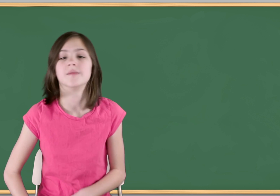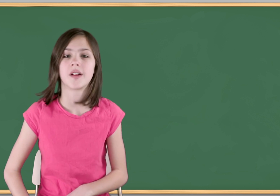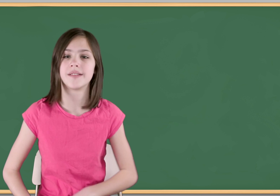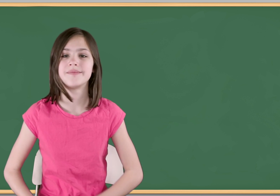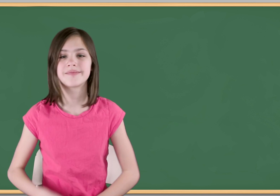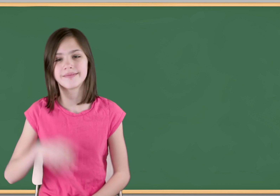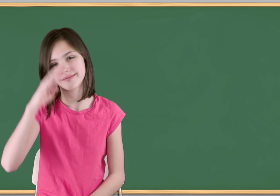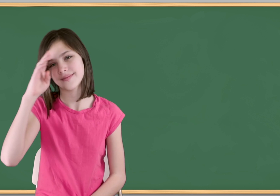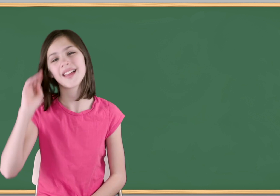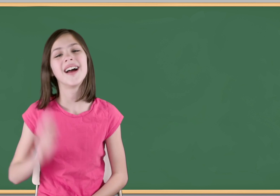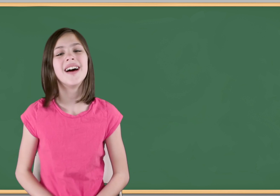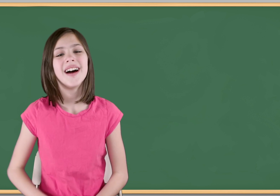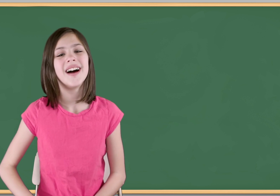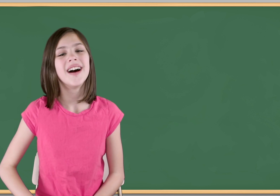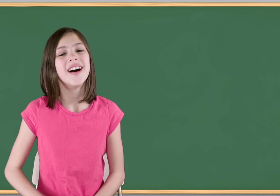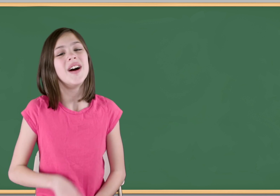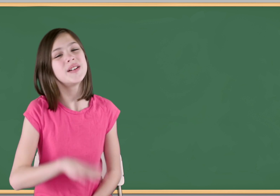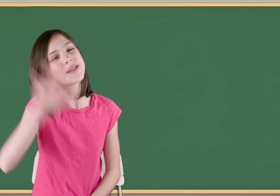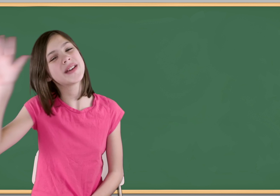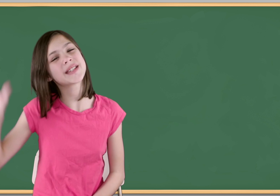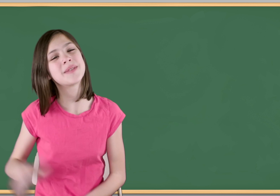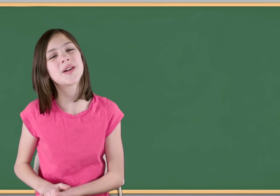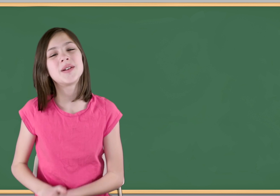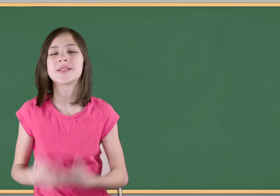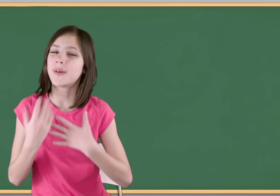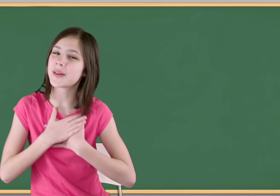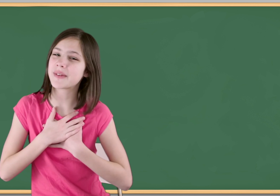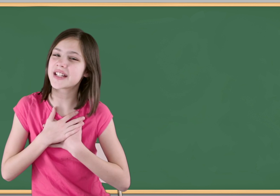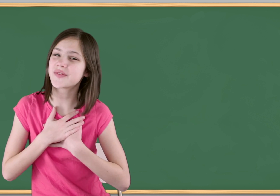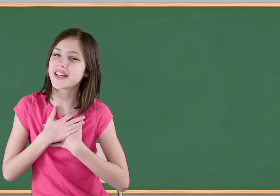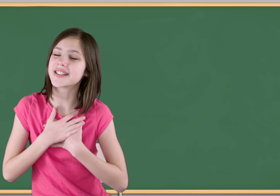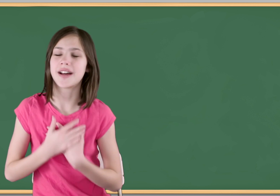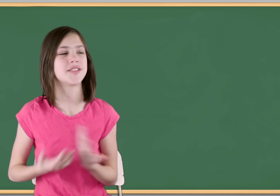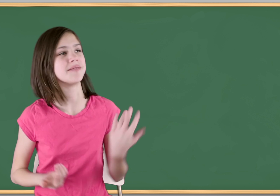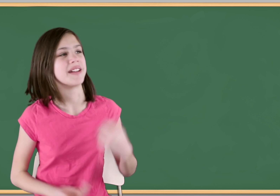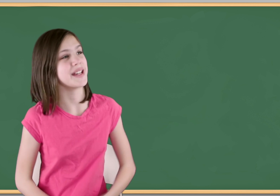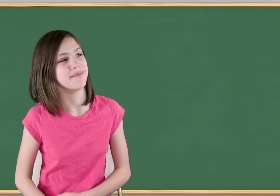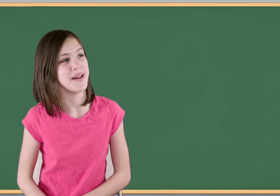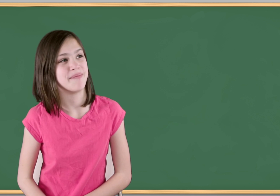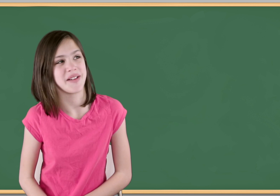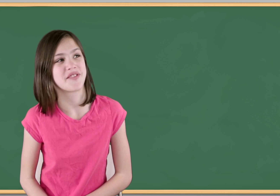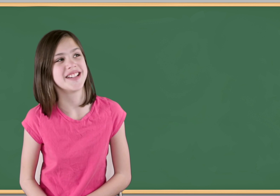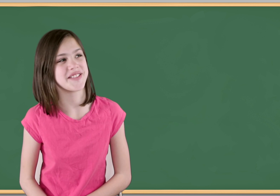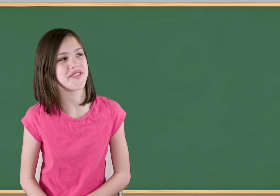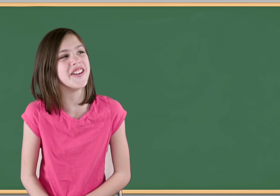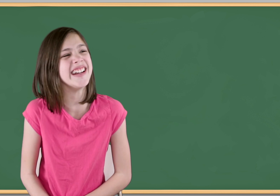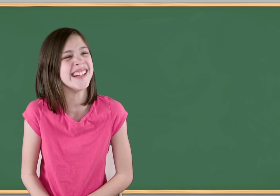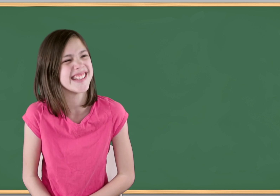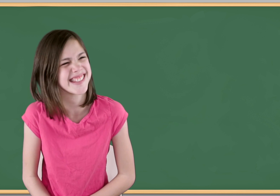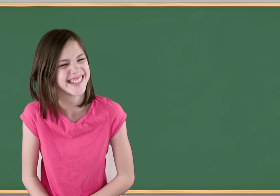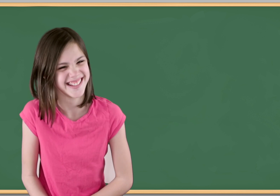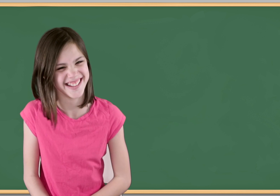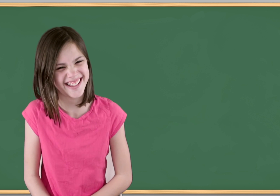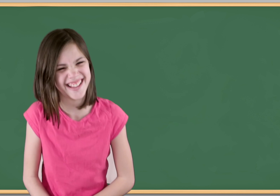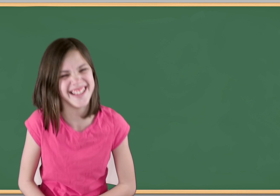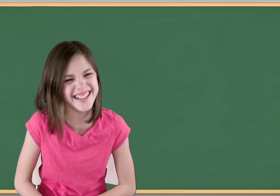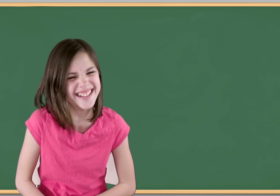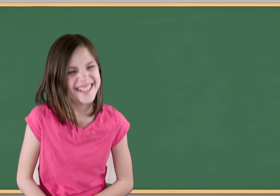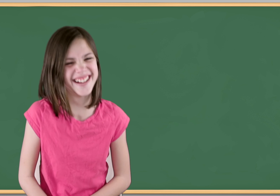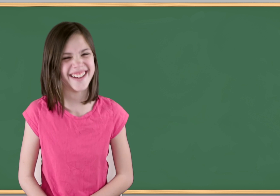Okay. Hola mis amigos, mon amigas feliz. I just said my name, my friend is Freeze.